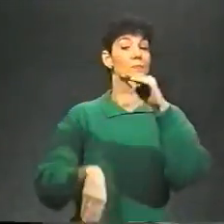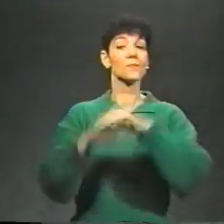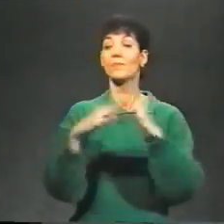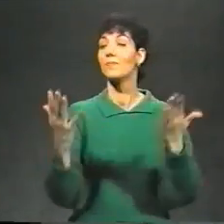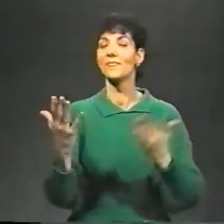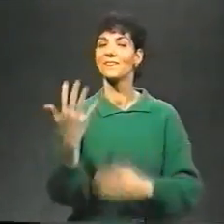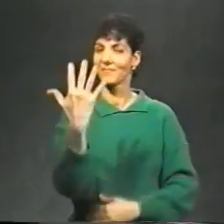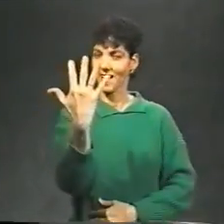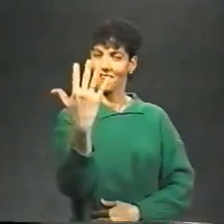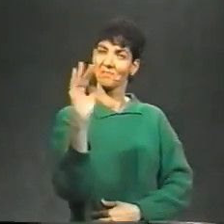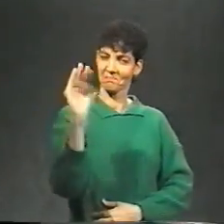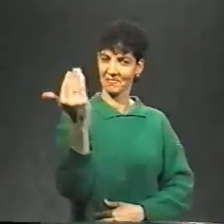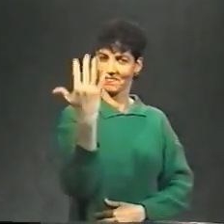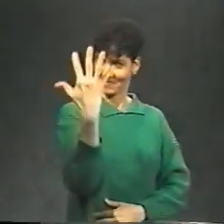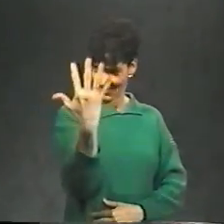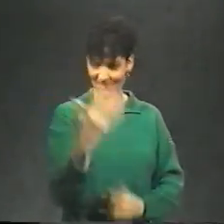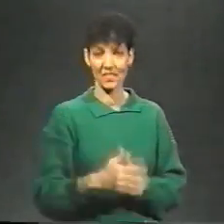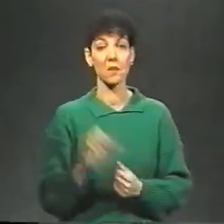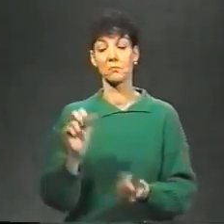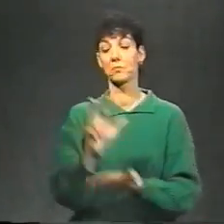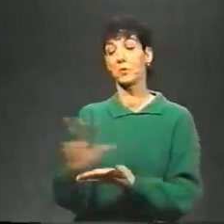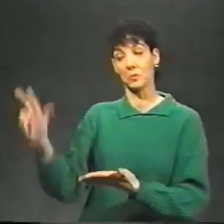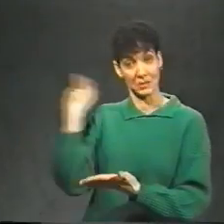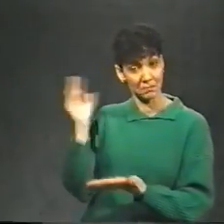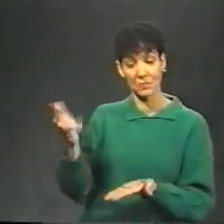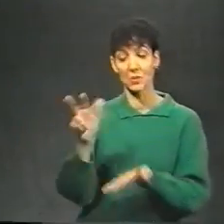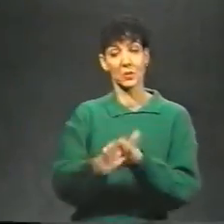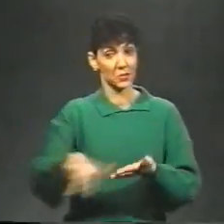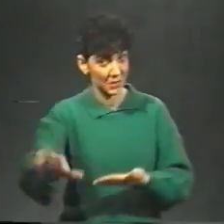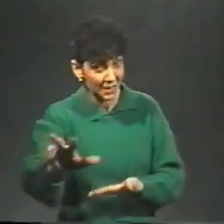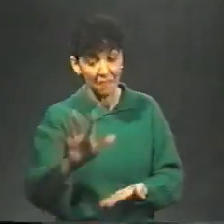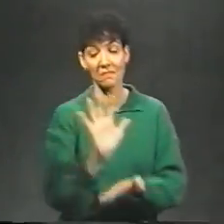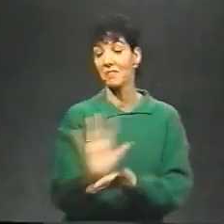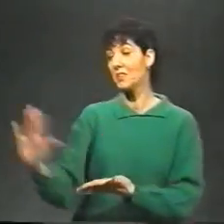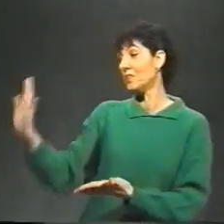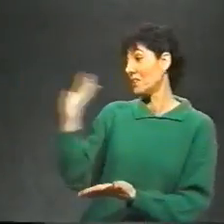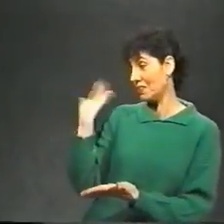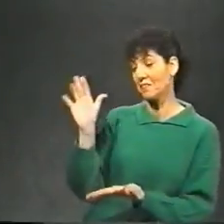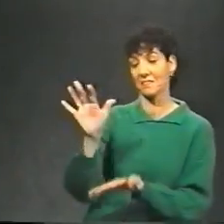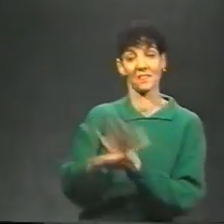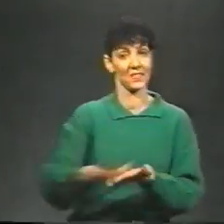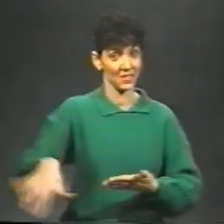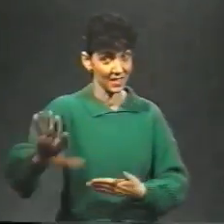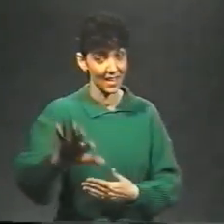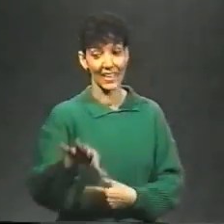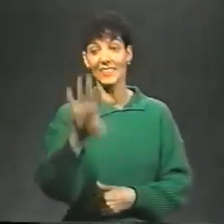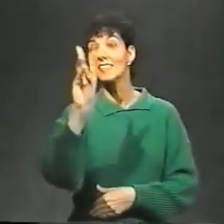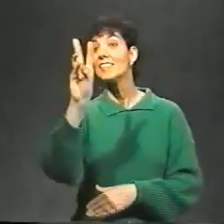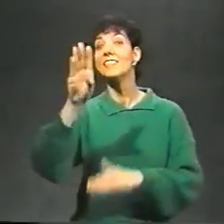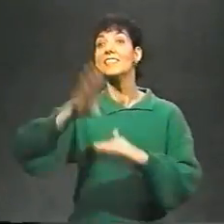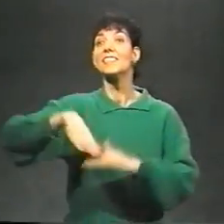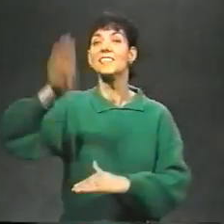5. For 6 to 9 weeks, add separate signs for future and past.